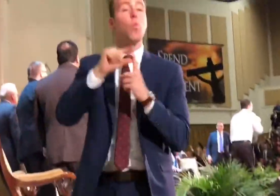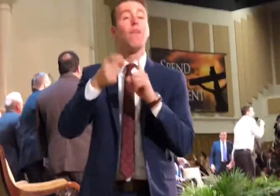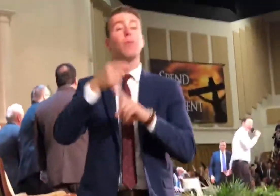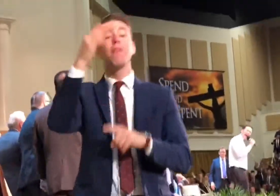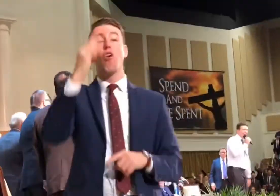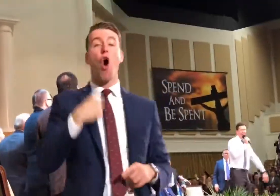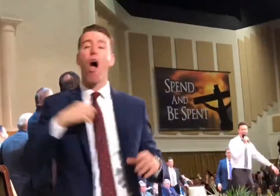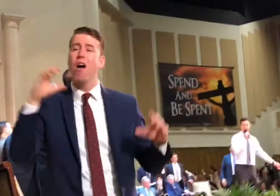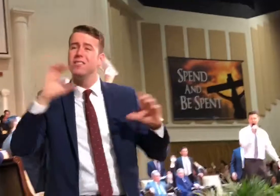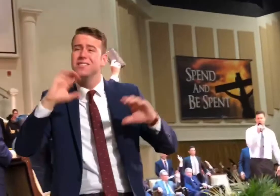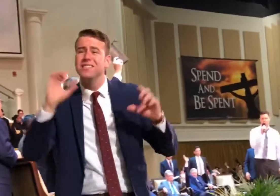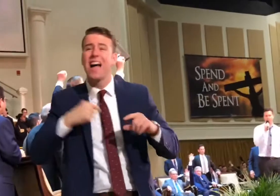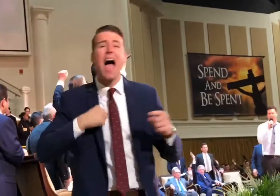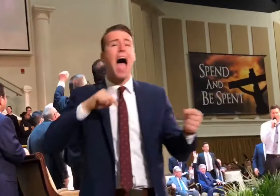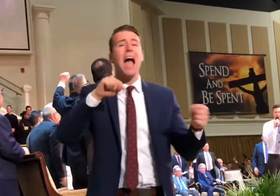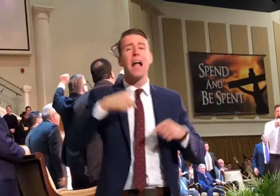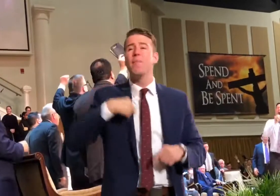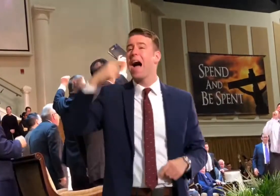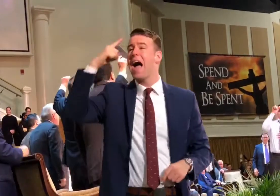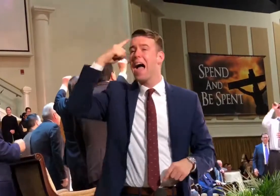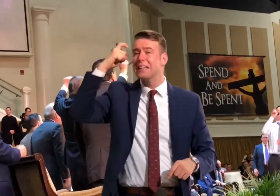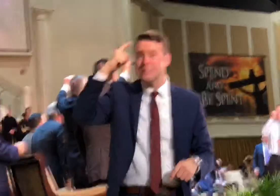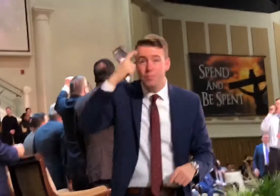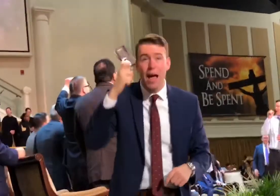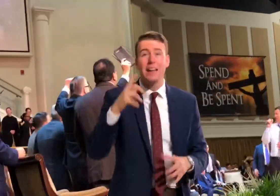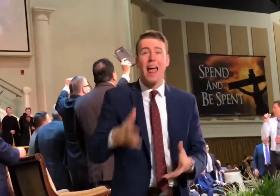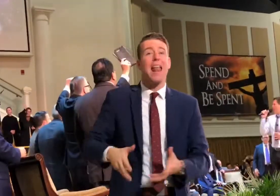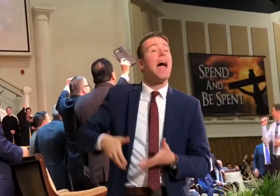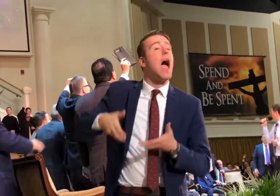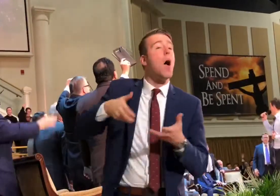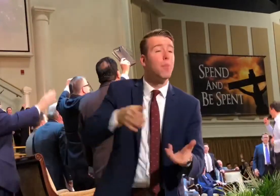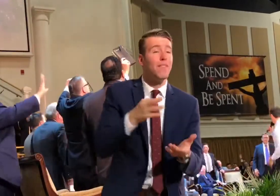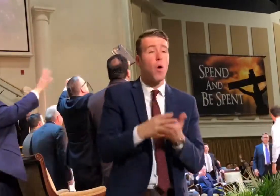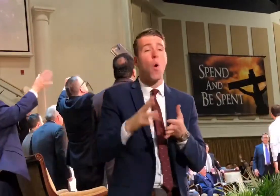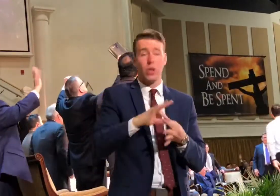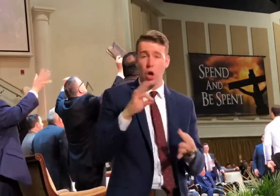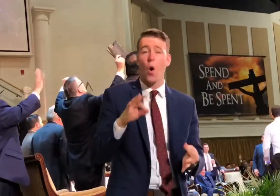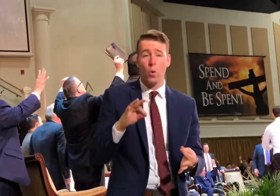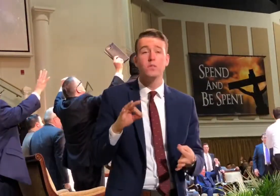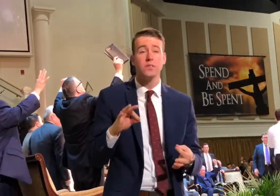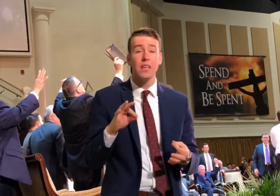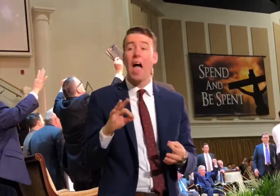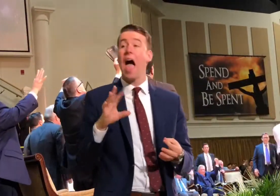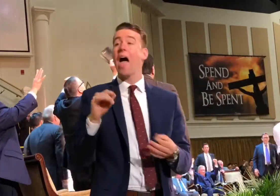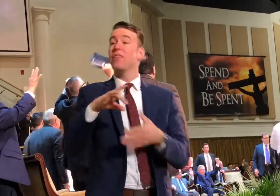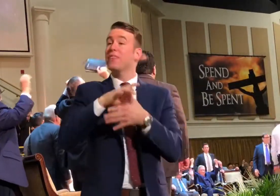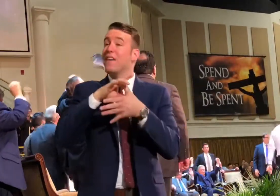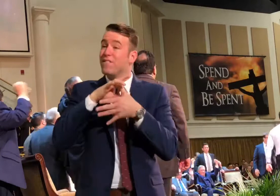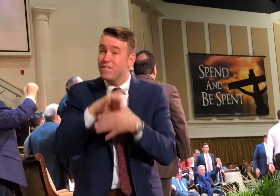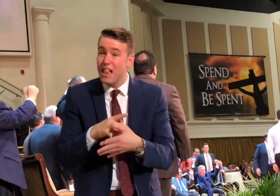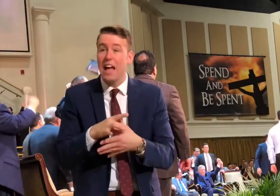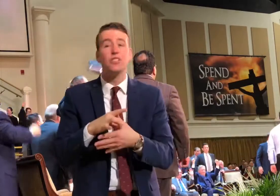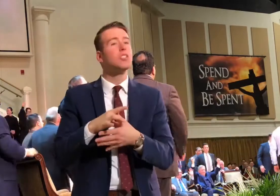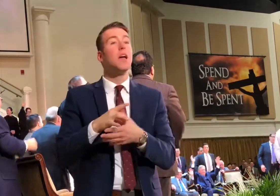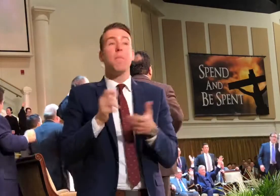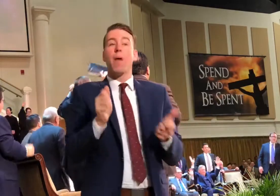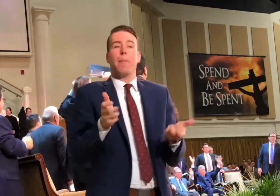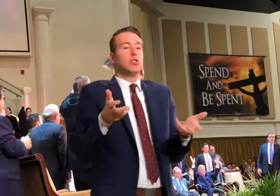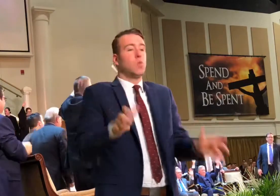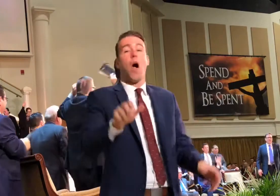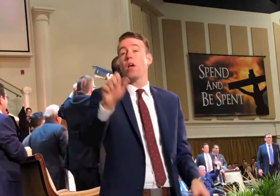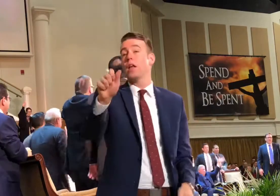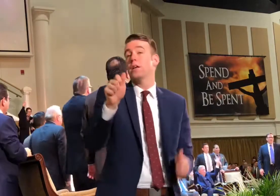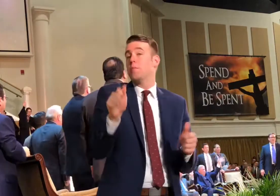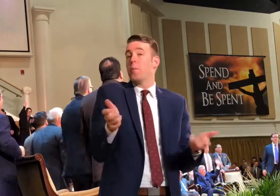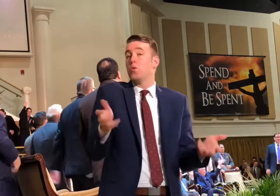God. I came expecting an outpouring of the Holy Ghost. And the flesh may not want it, but